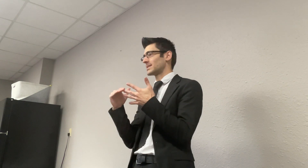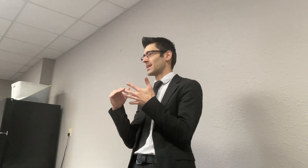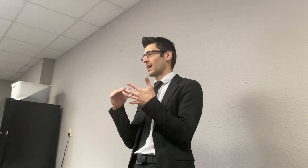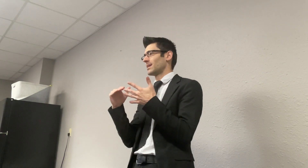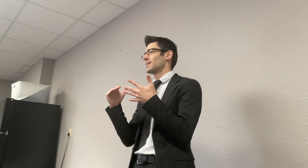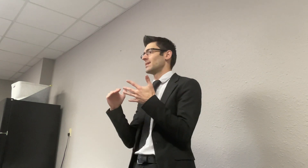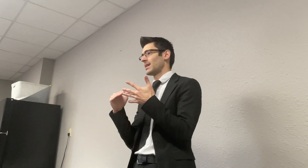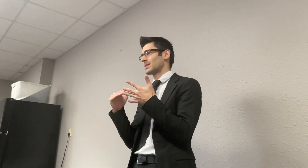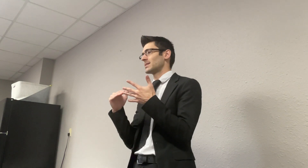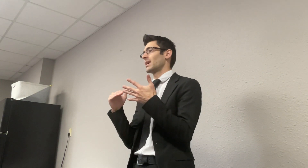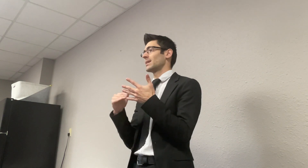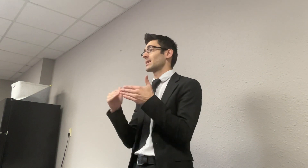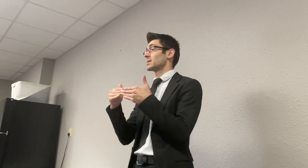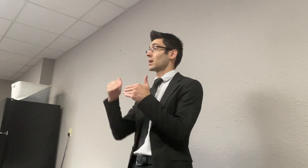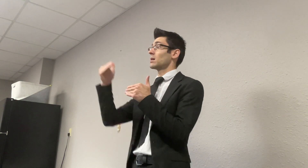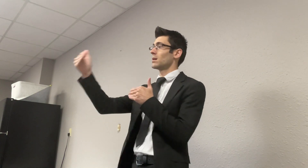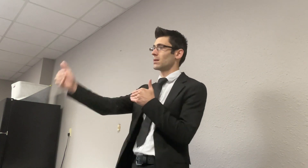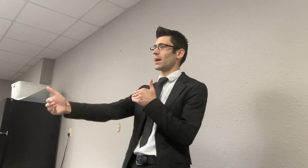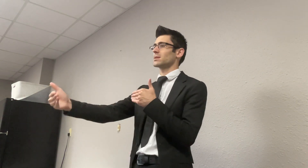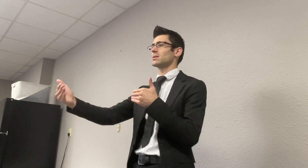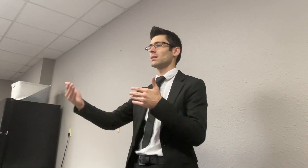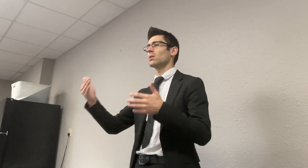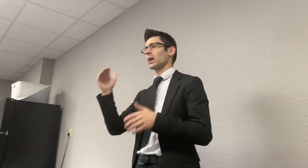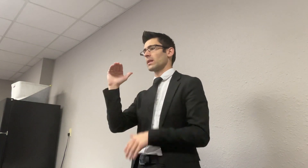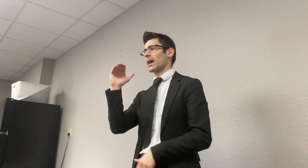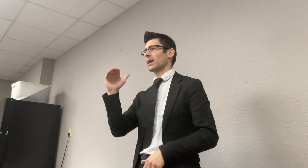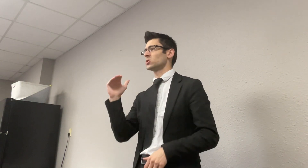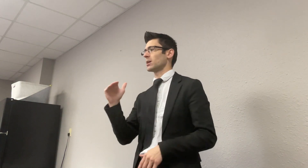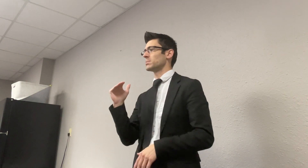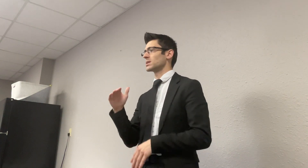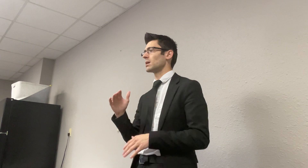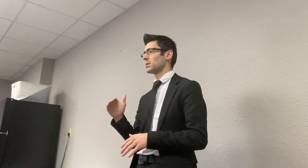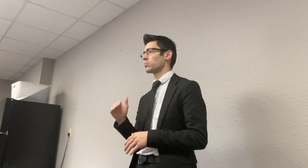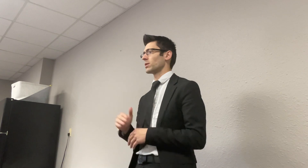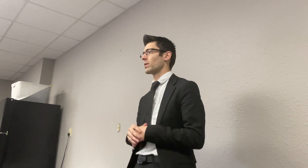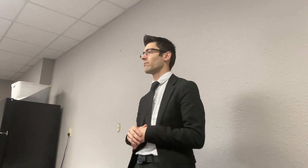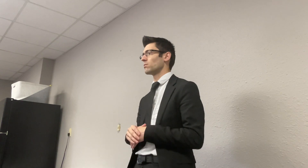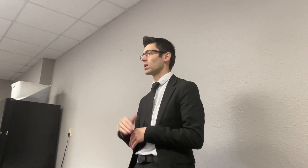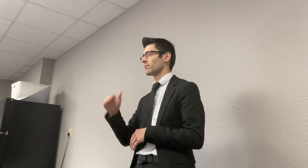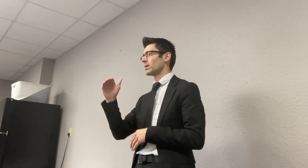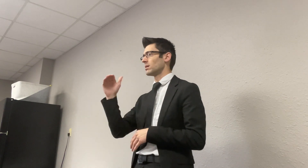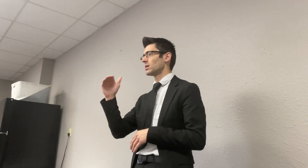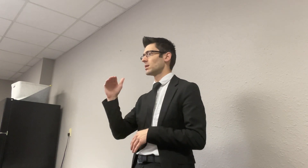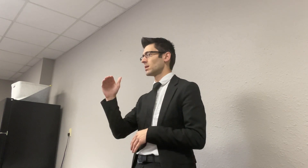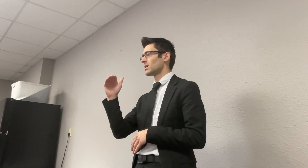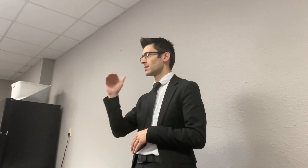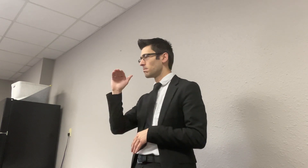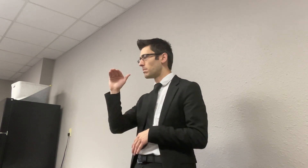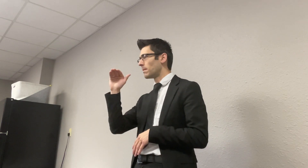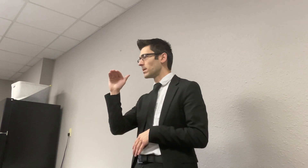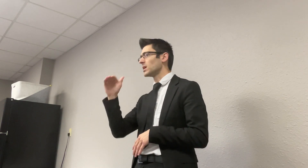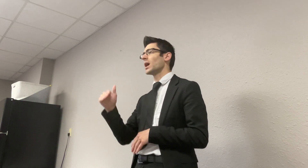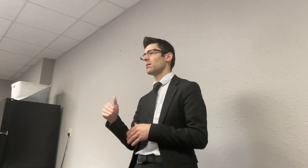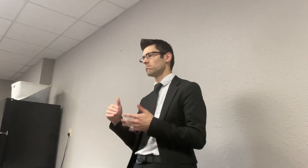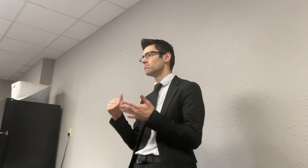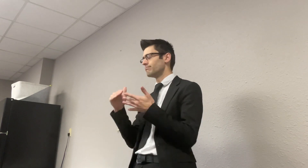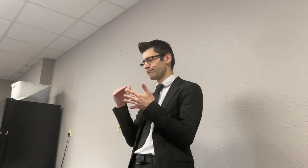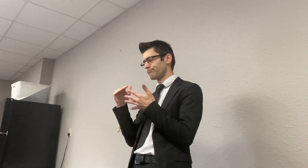thing, next thing, next thing, next. Okay, that hand shape is gonna be pretty relevant. Basically like a pointer. Yeah. Mhm.